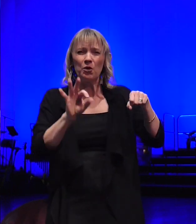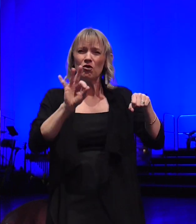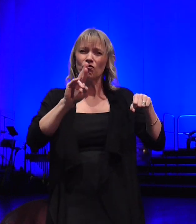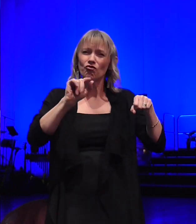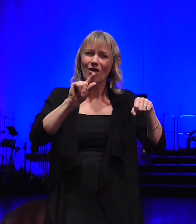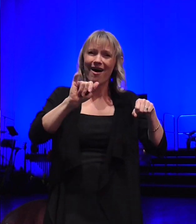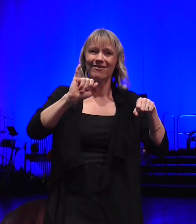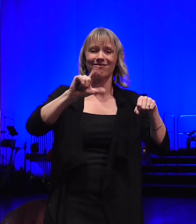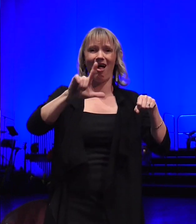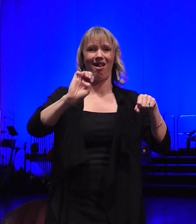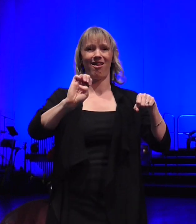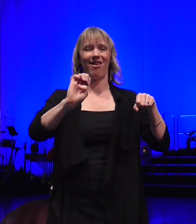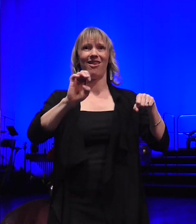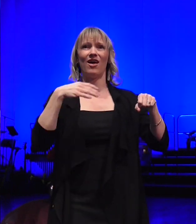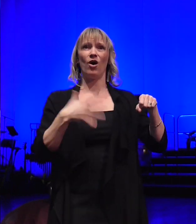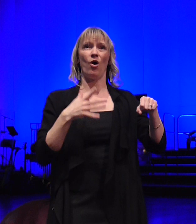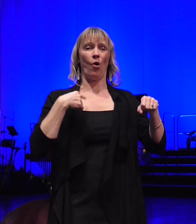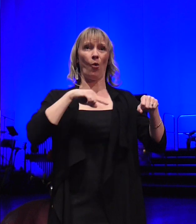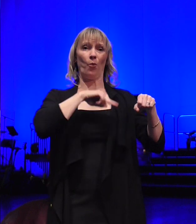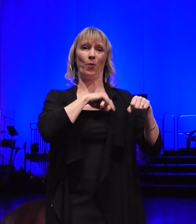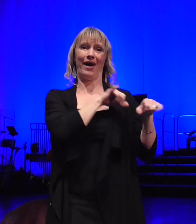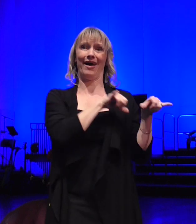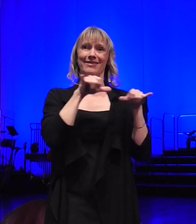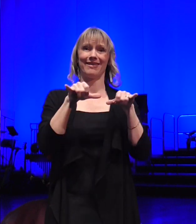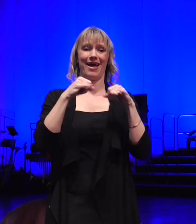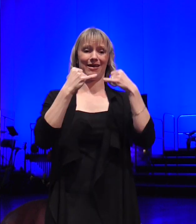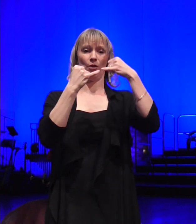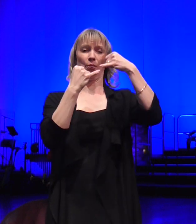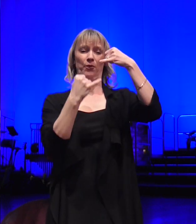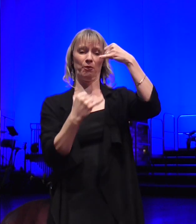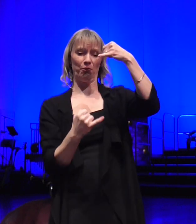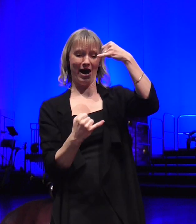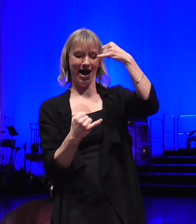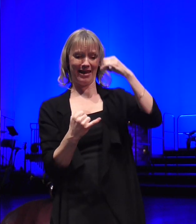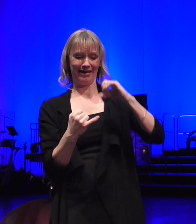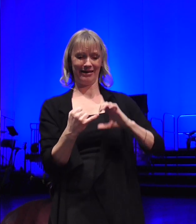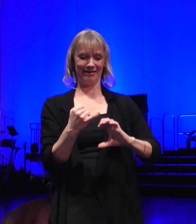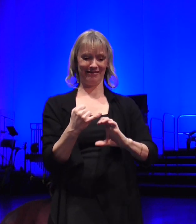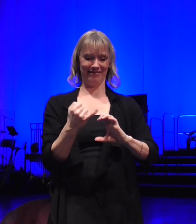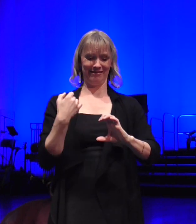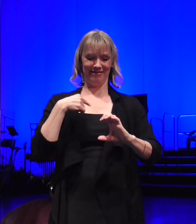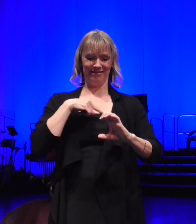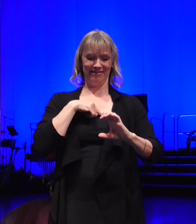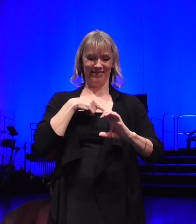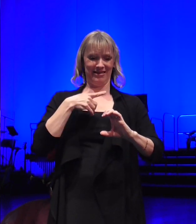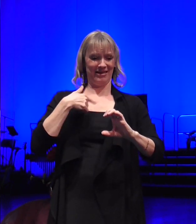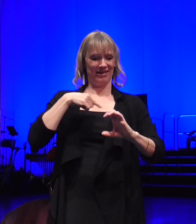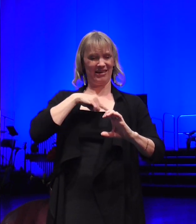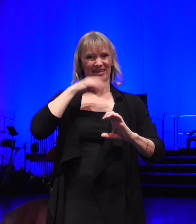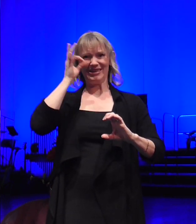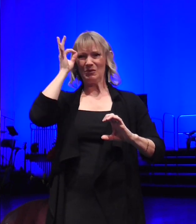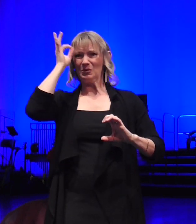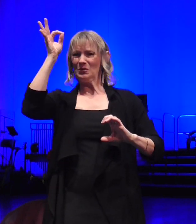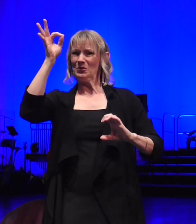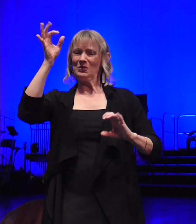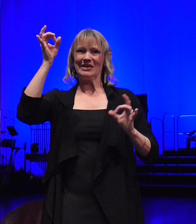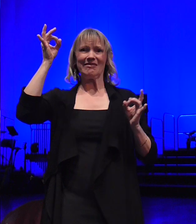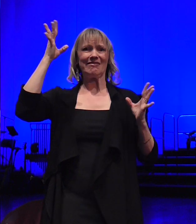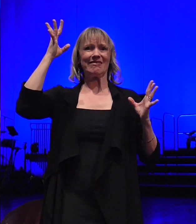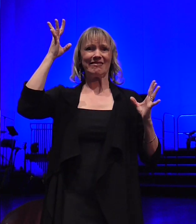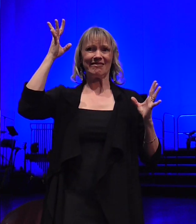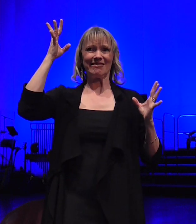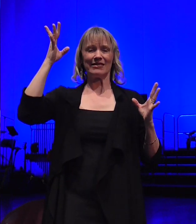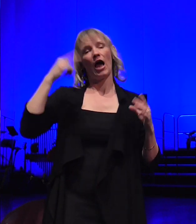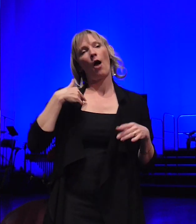so fragile, we hang by a thread. We're just dangling. Oh. I was tempted to do it in